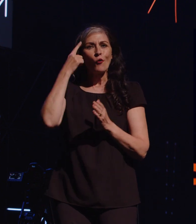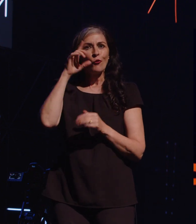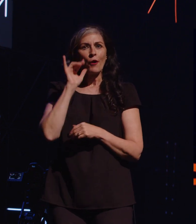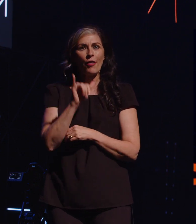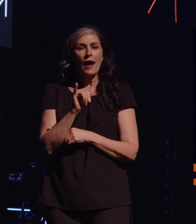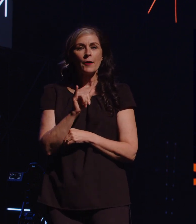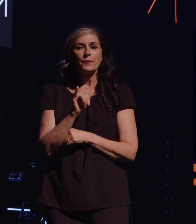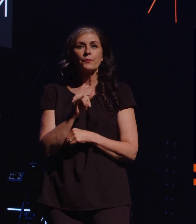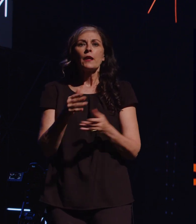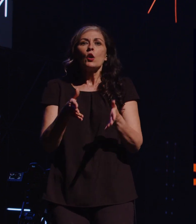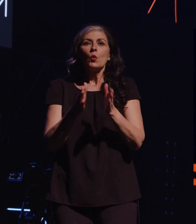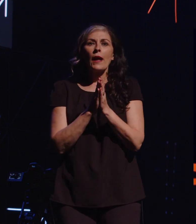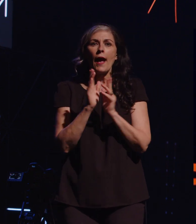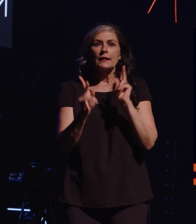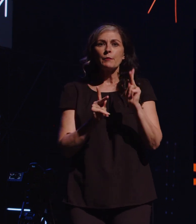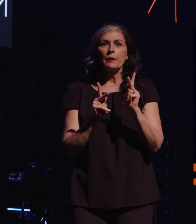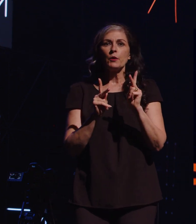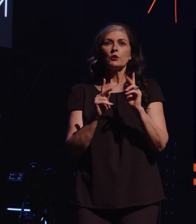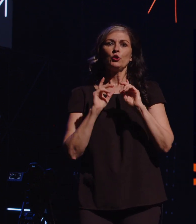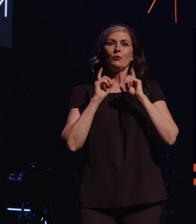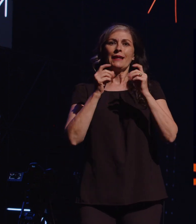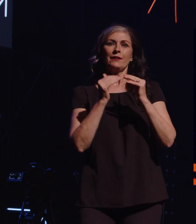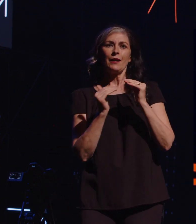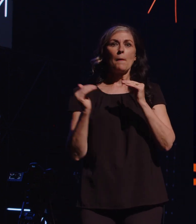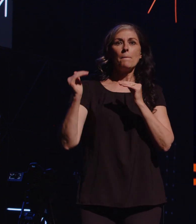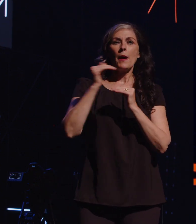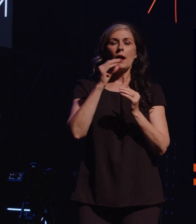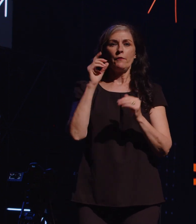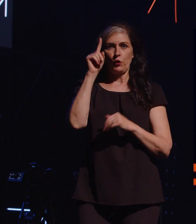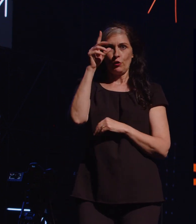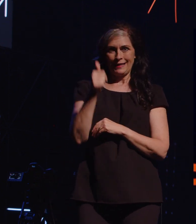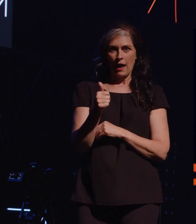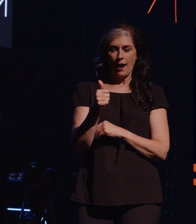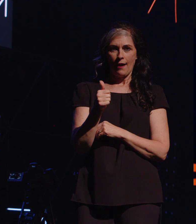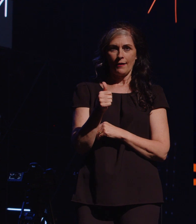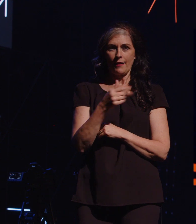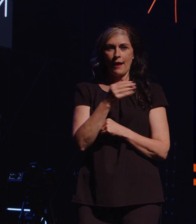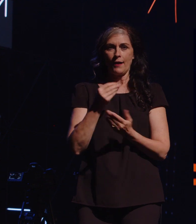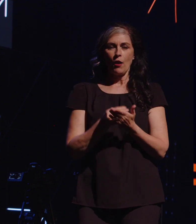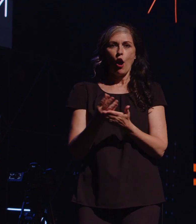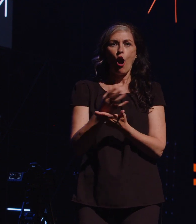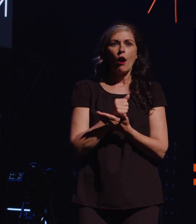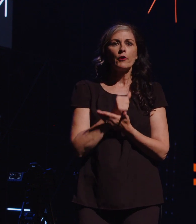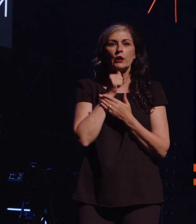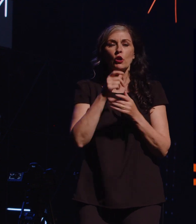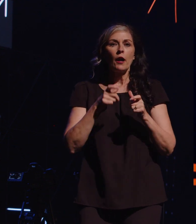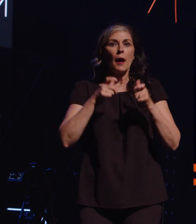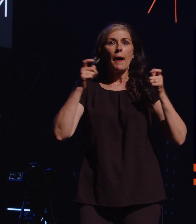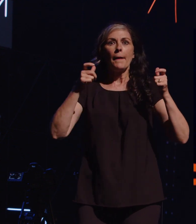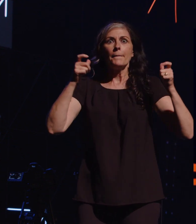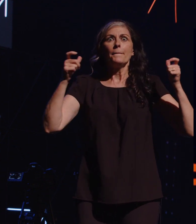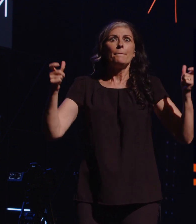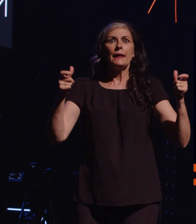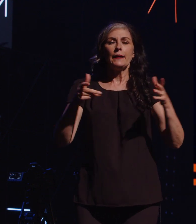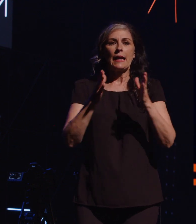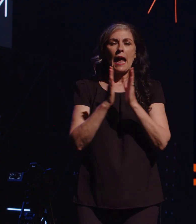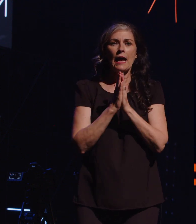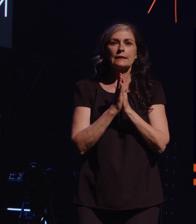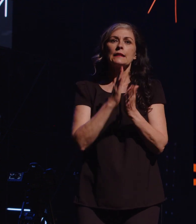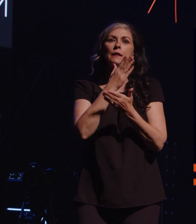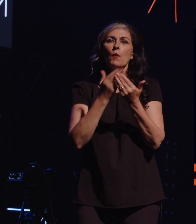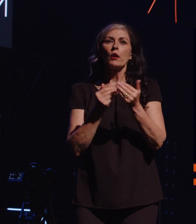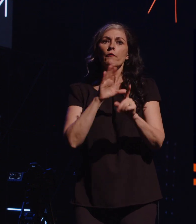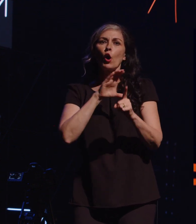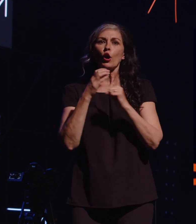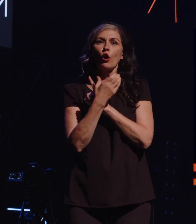For that, we ask people to give above and beyond their tithes and offerings. You'll notice this isn't a big, just big ask, because this is a part of